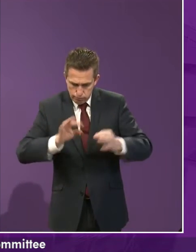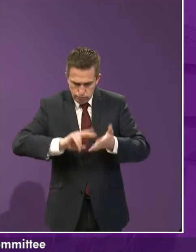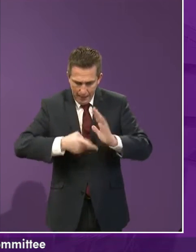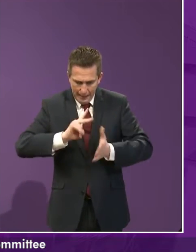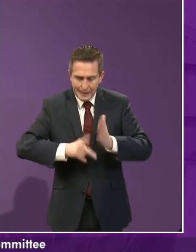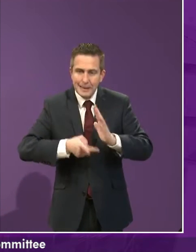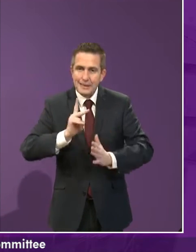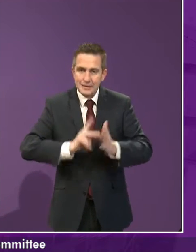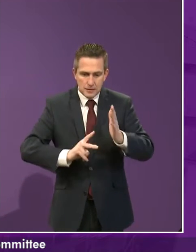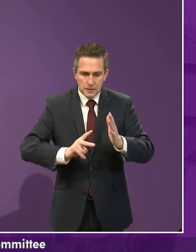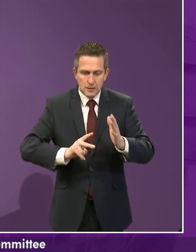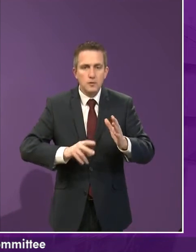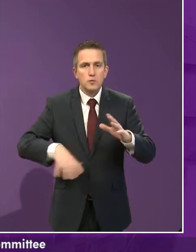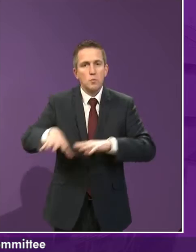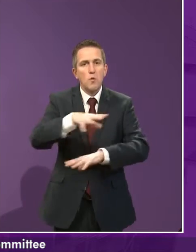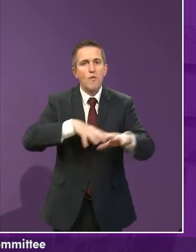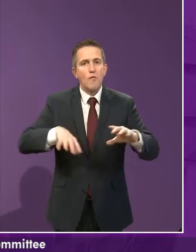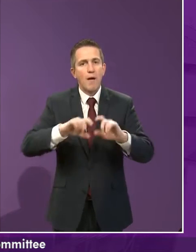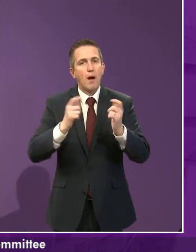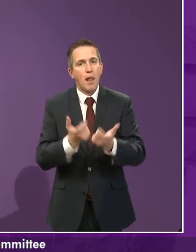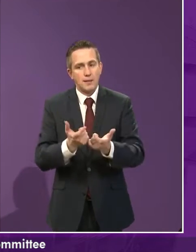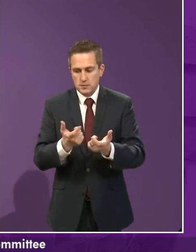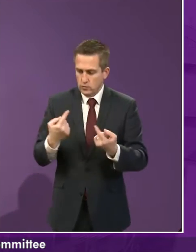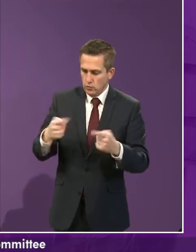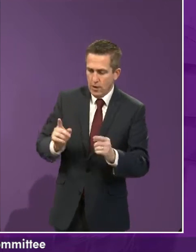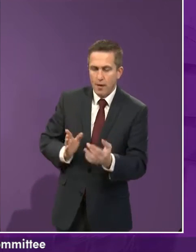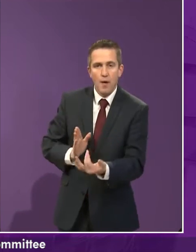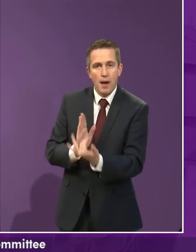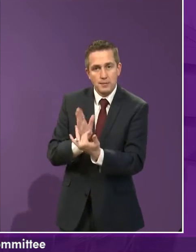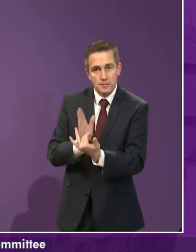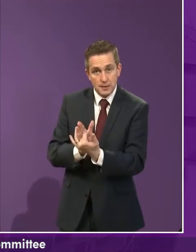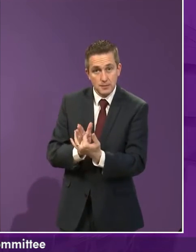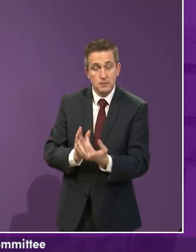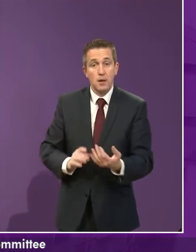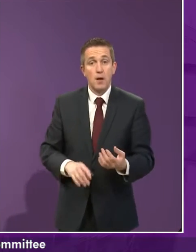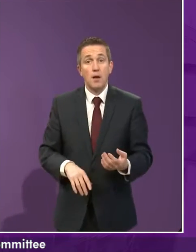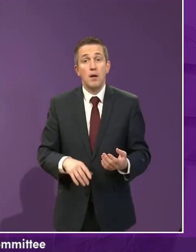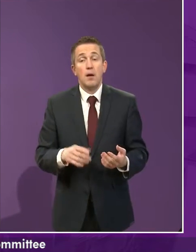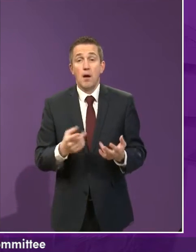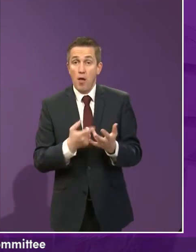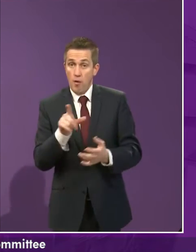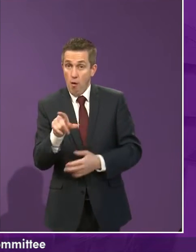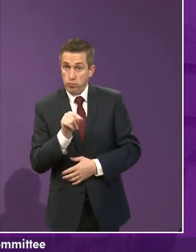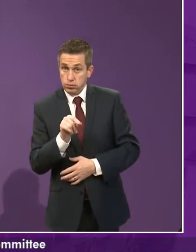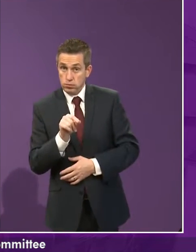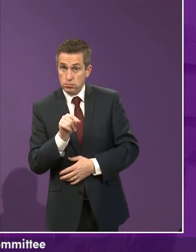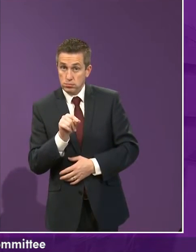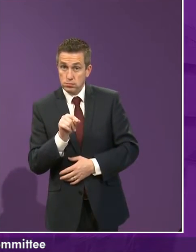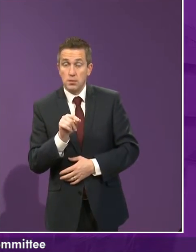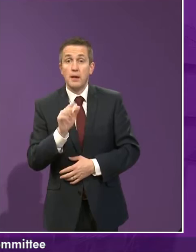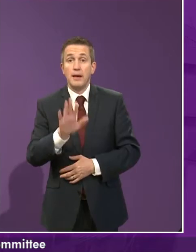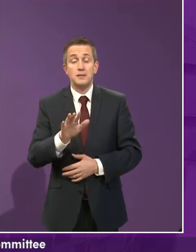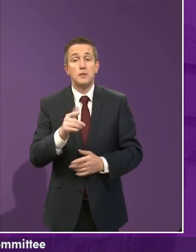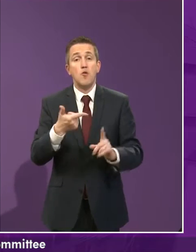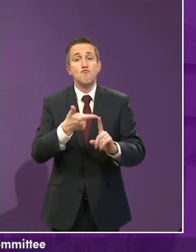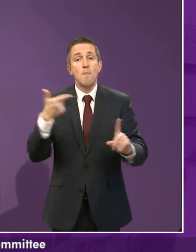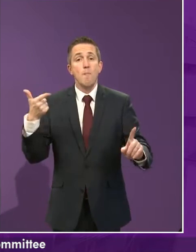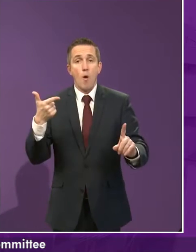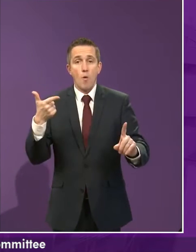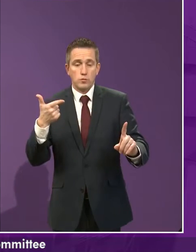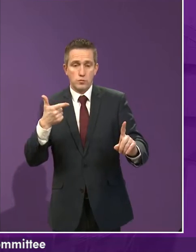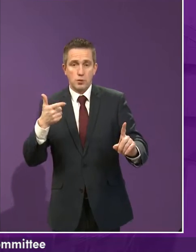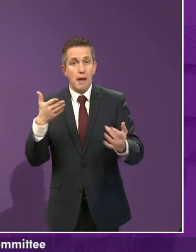for certain classes. Or we can look at broadcasting remotely. So